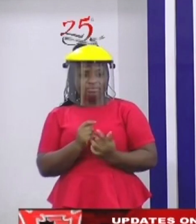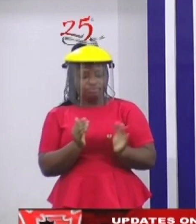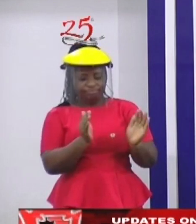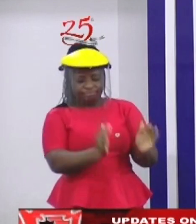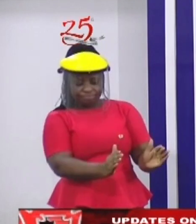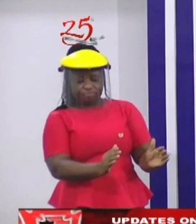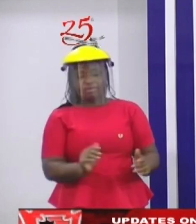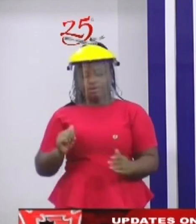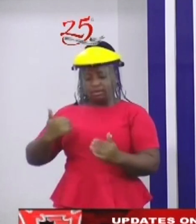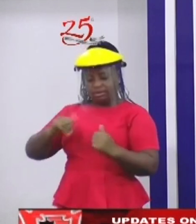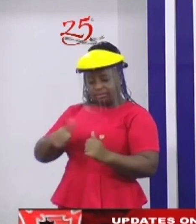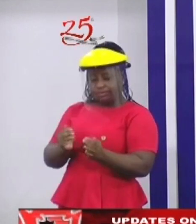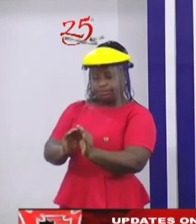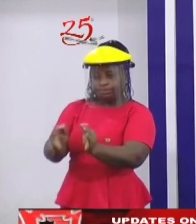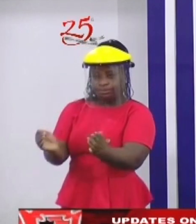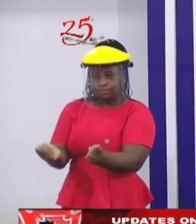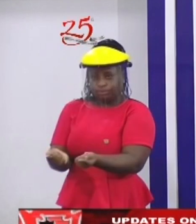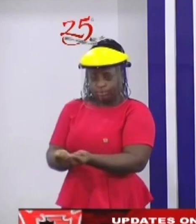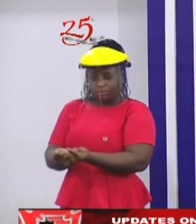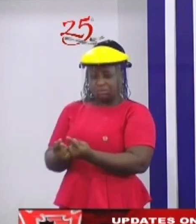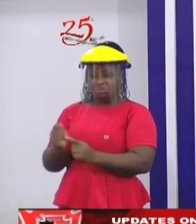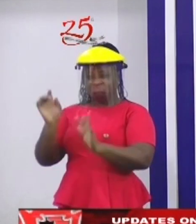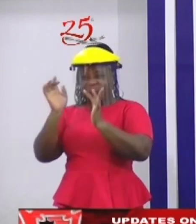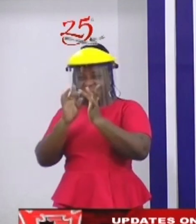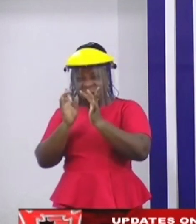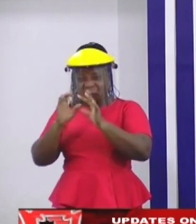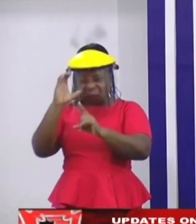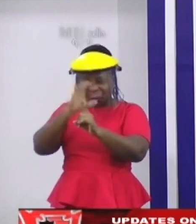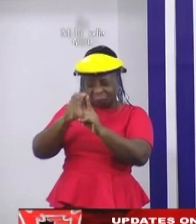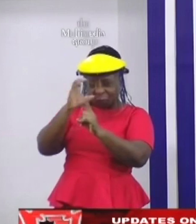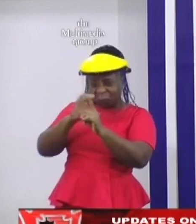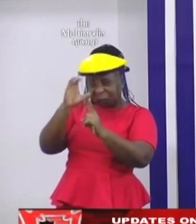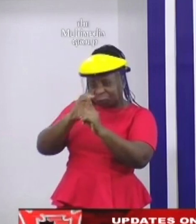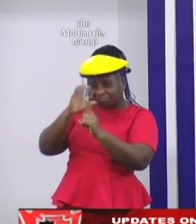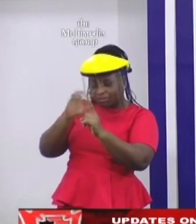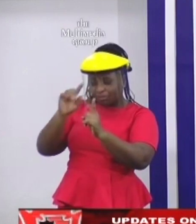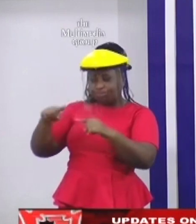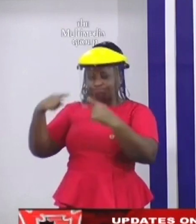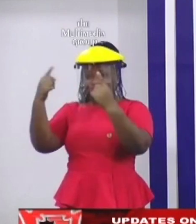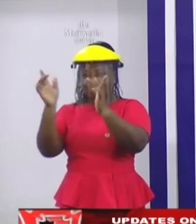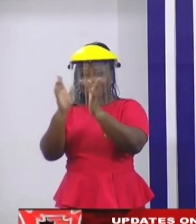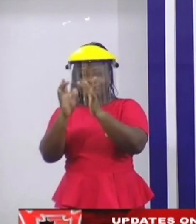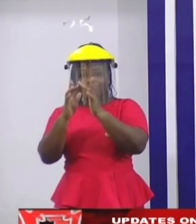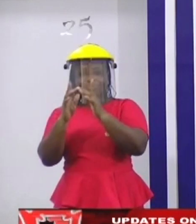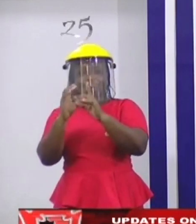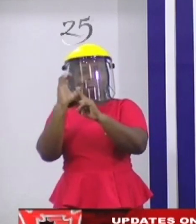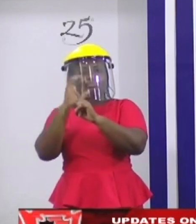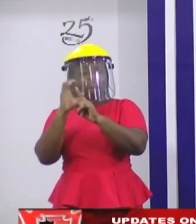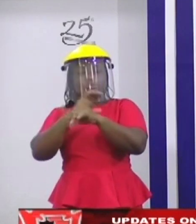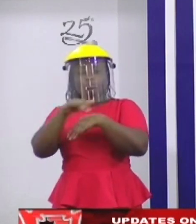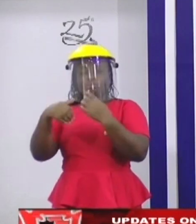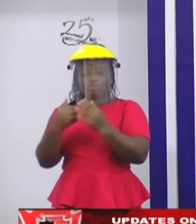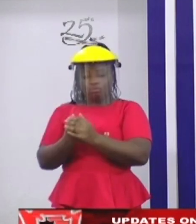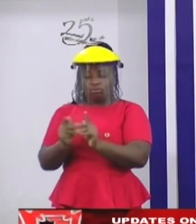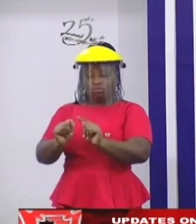We also have another group of those who are doing the surveillance, who are following them up, contact tracing, etc. They are all part of the